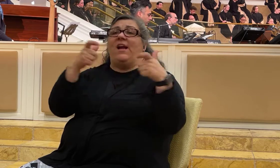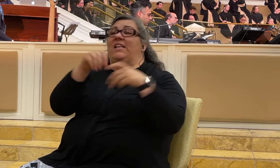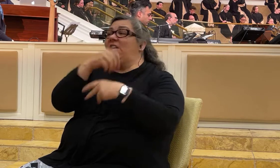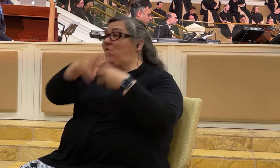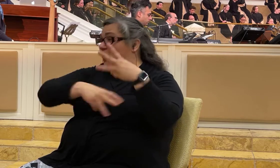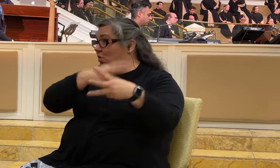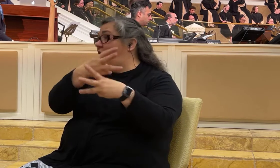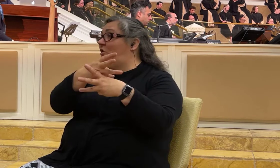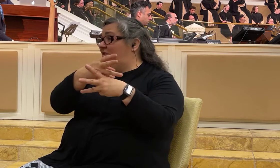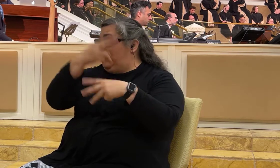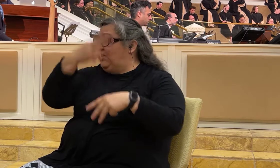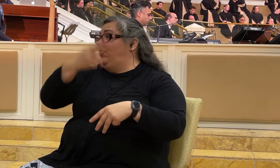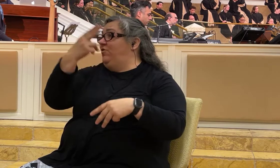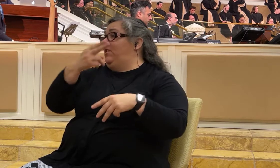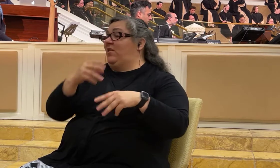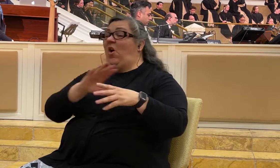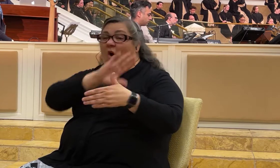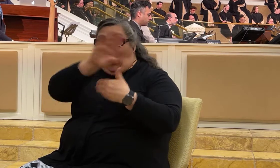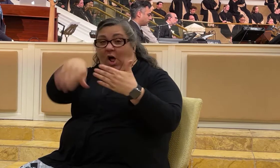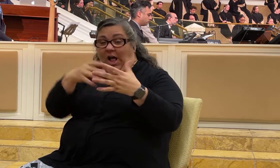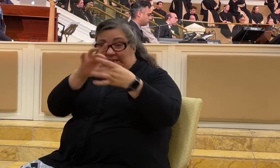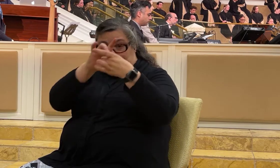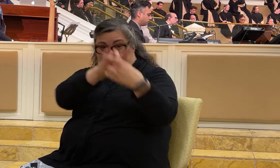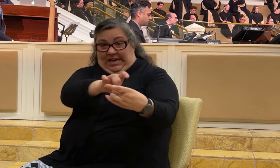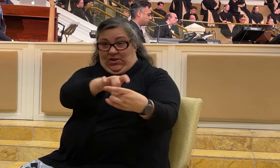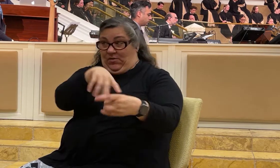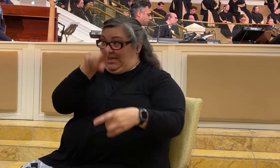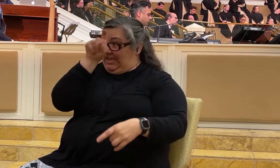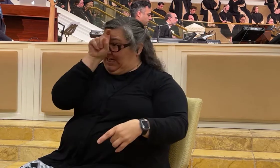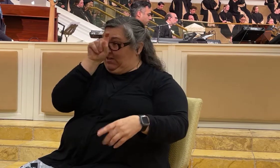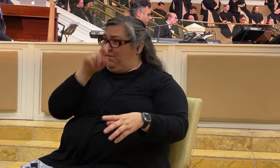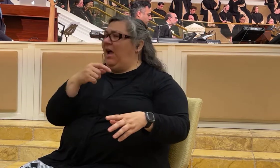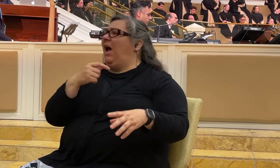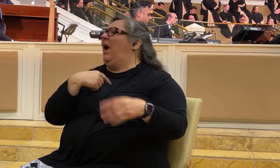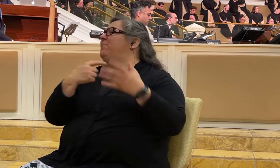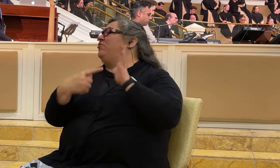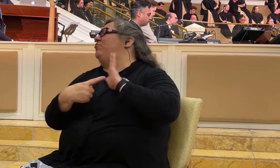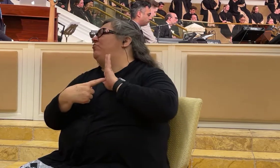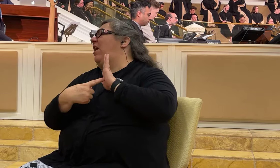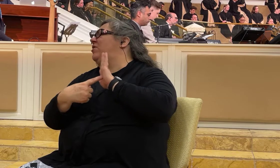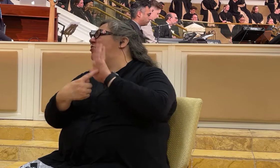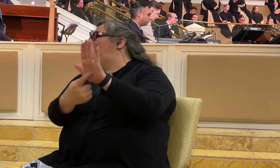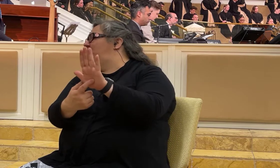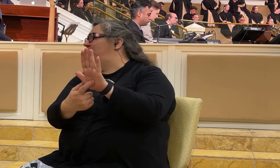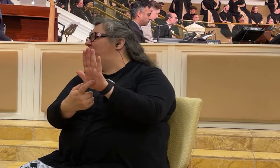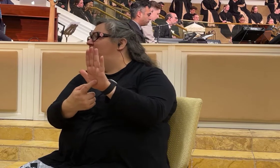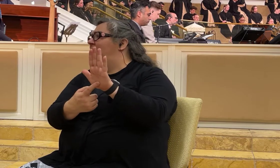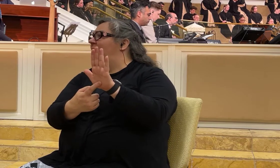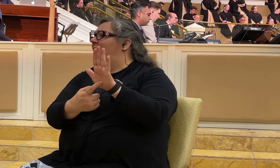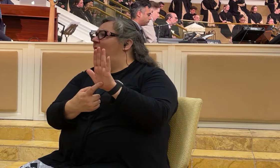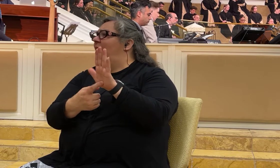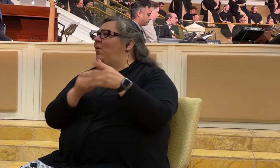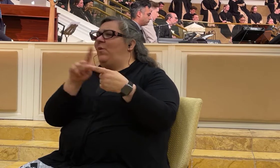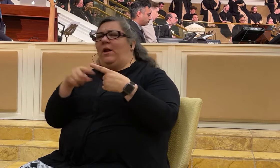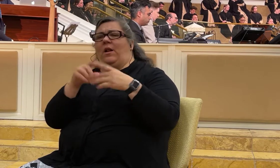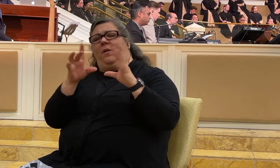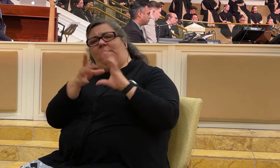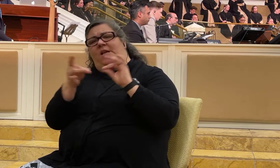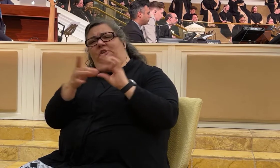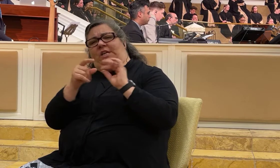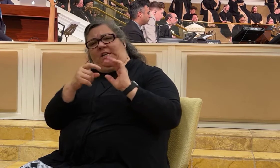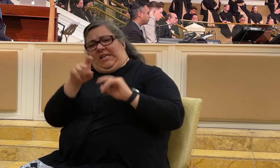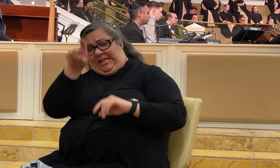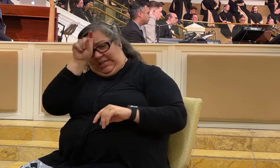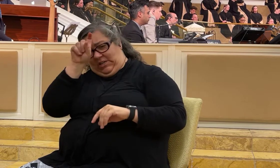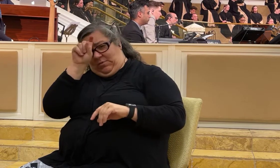So all of that was part of Egypt. So I'm trying to just point out that you, when you talk about Egypt,